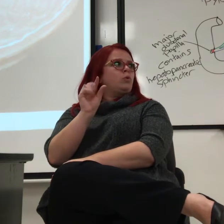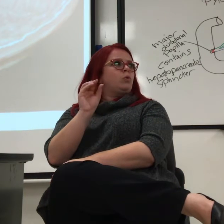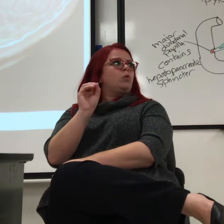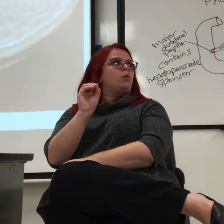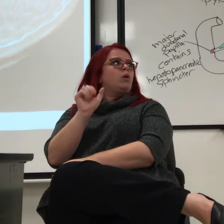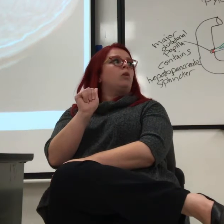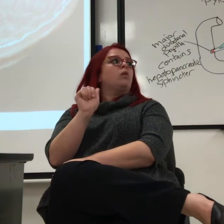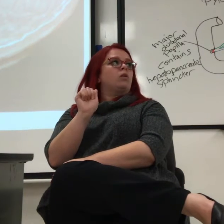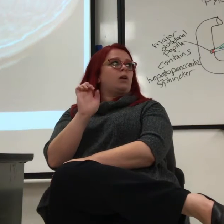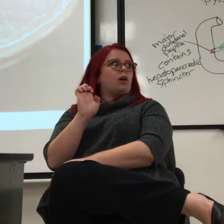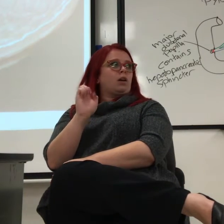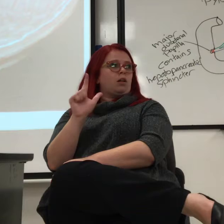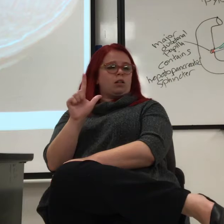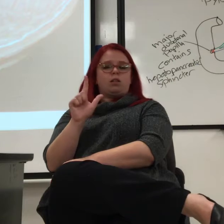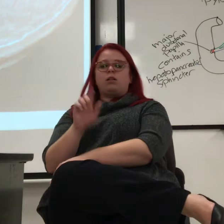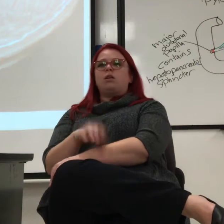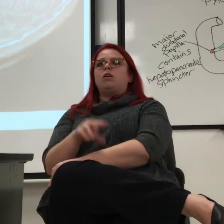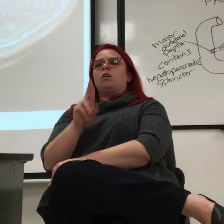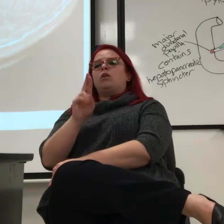Okay.